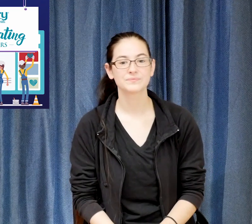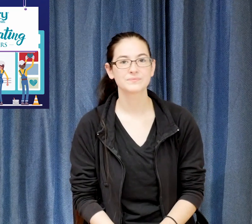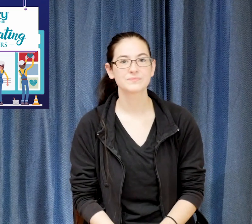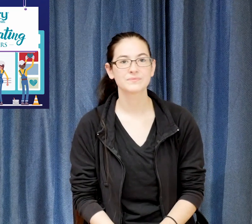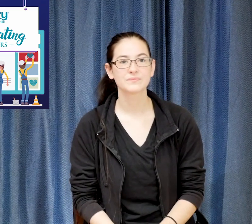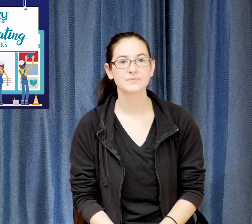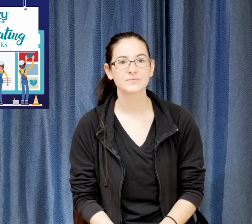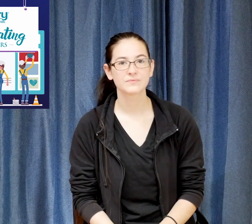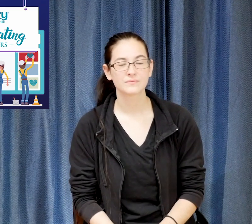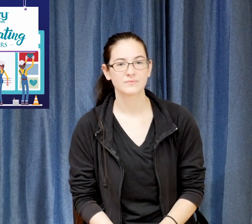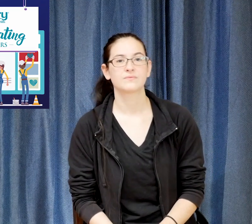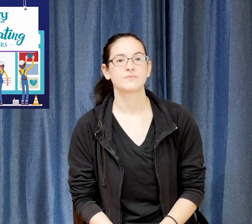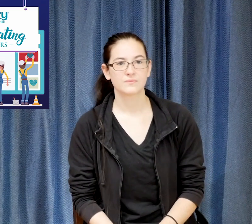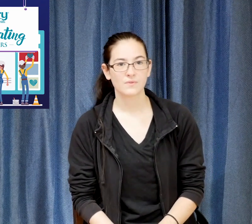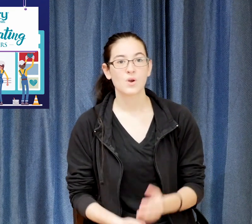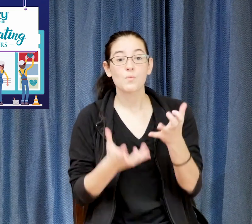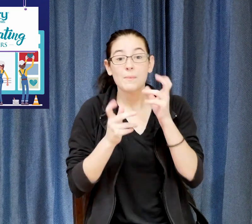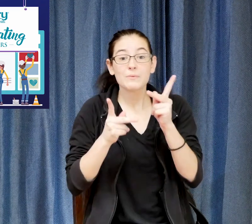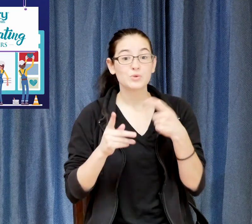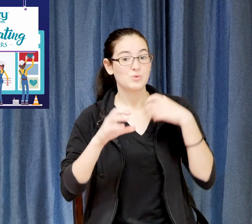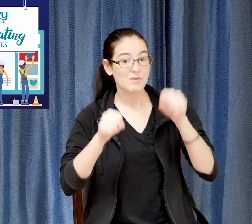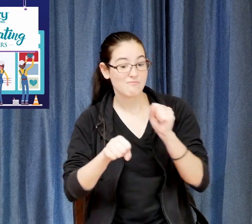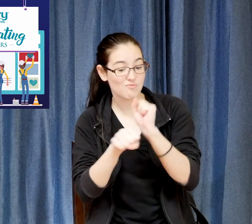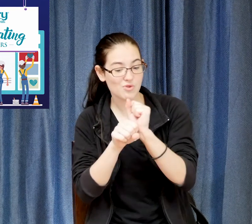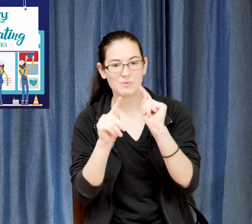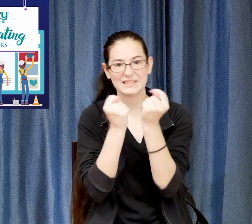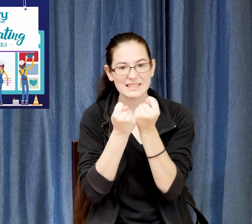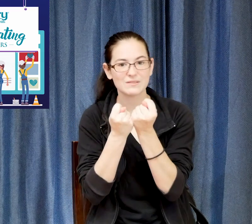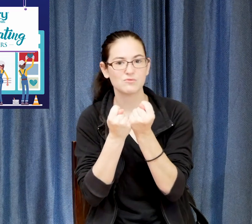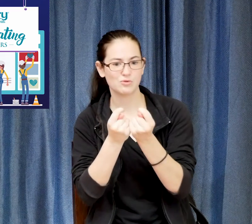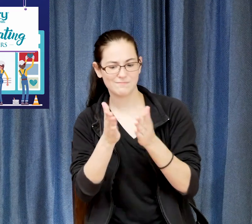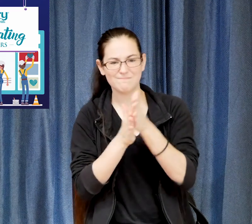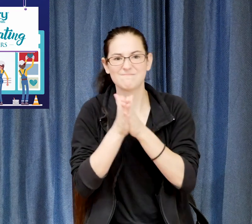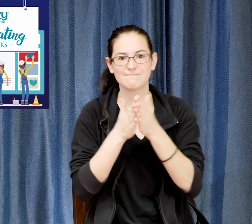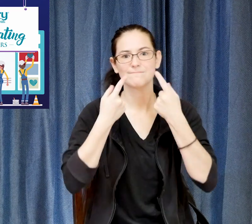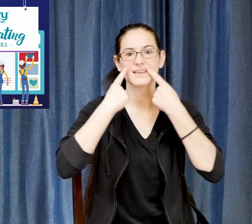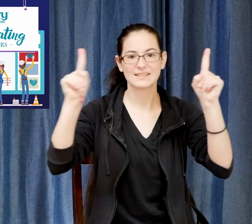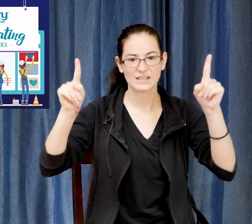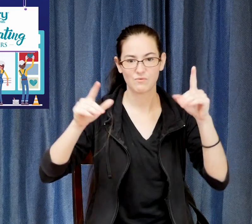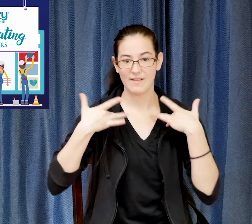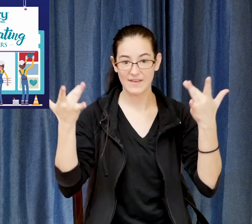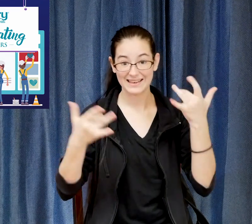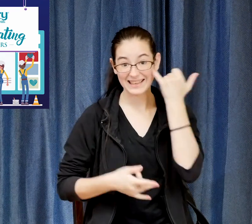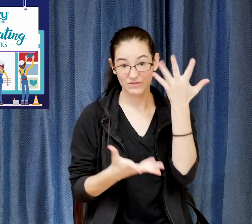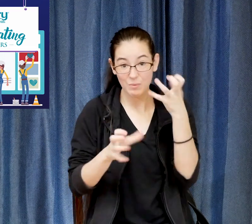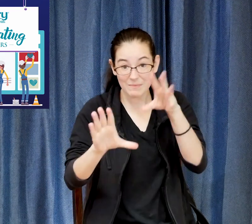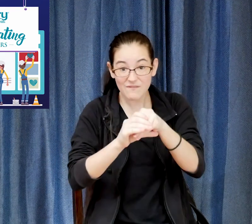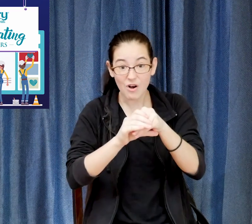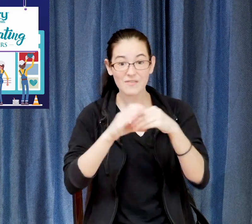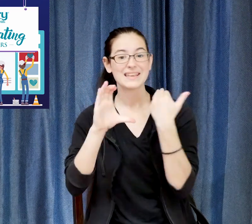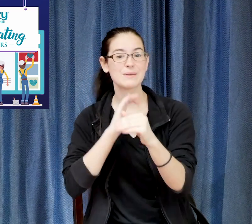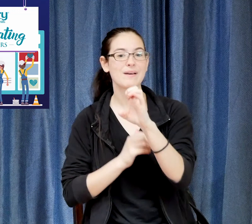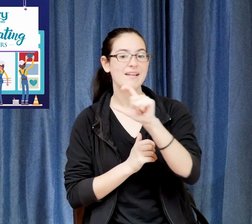an agreed-upon idea to work with a team and make it happen. And if that's you, please email Ellen Fannin